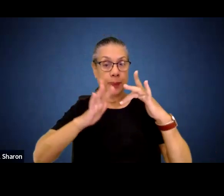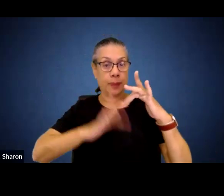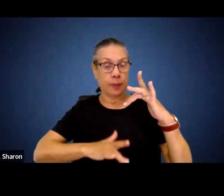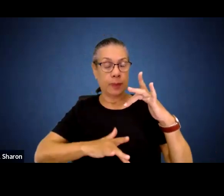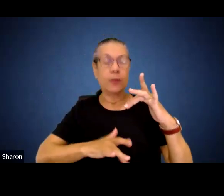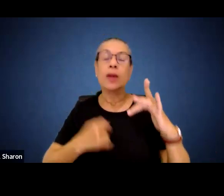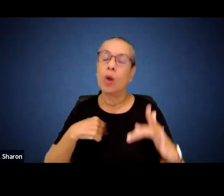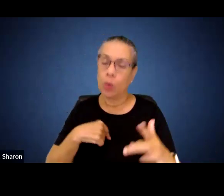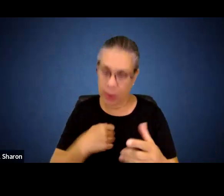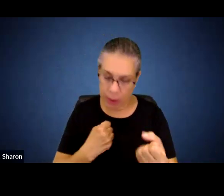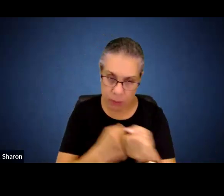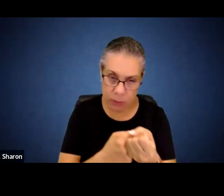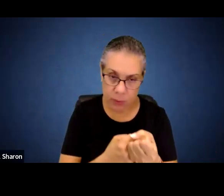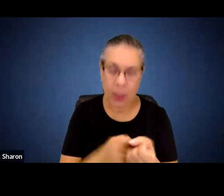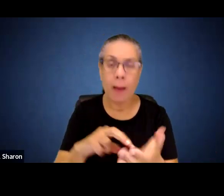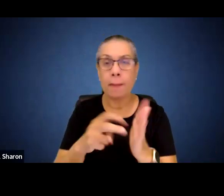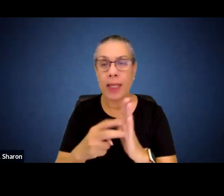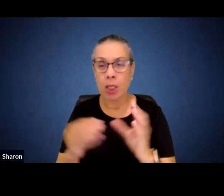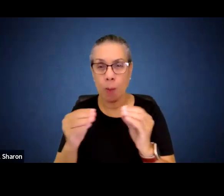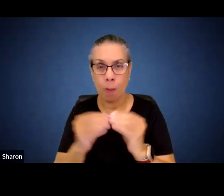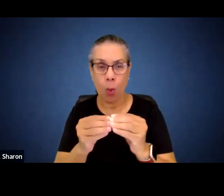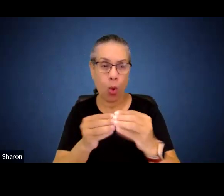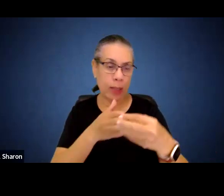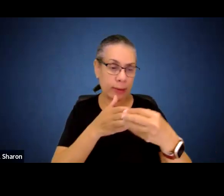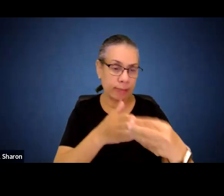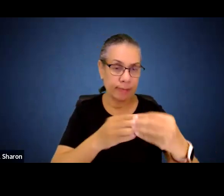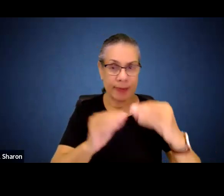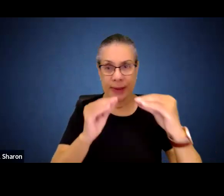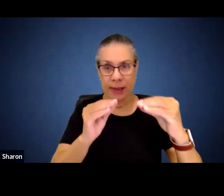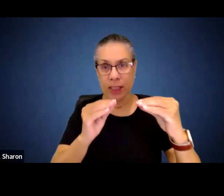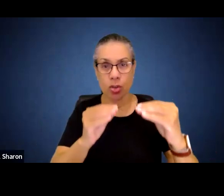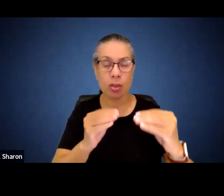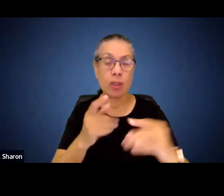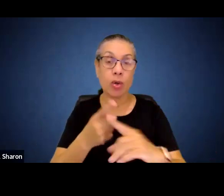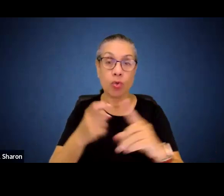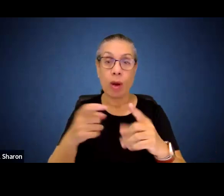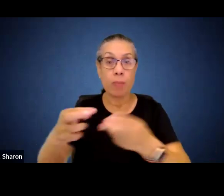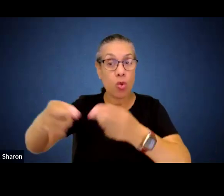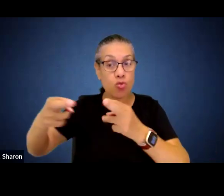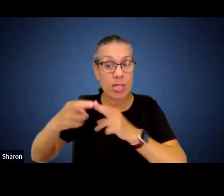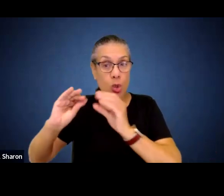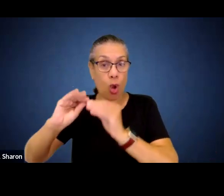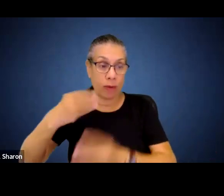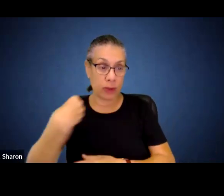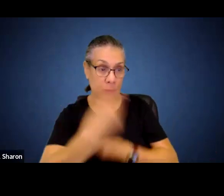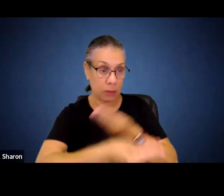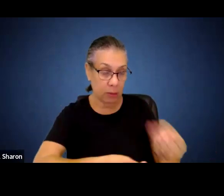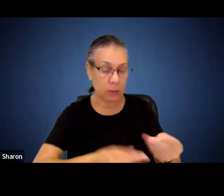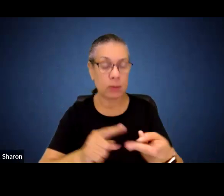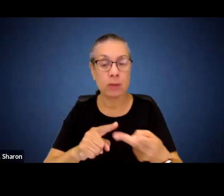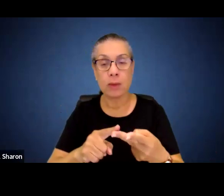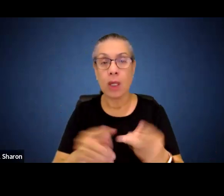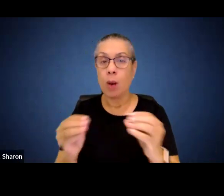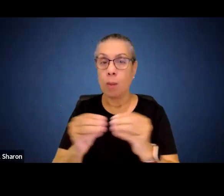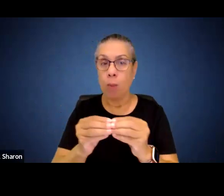Strengthened support includes more concentrated leadership and teacher guidance from the regional office, expanded